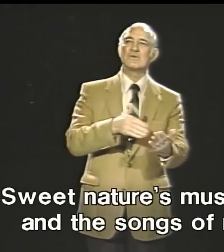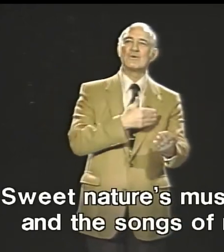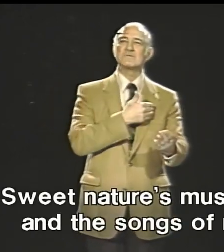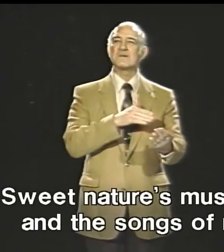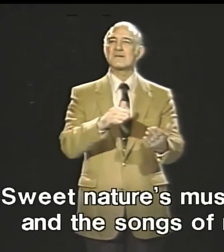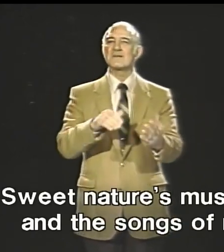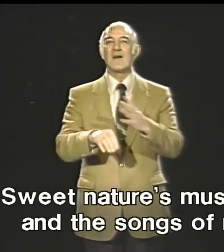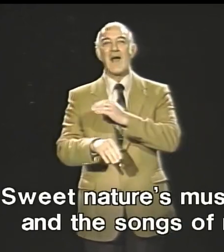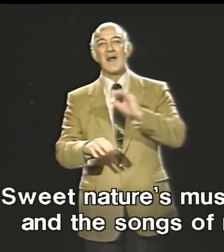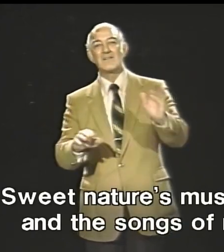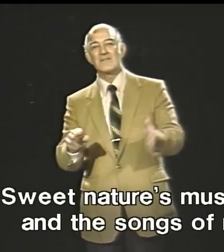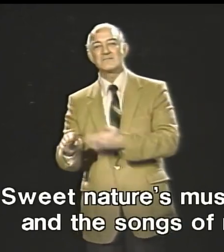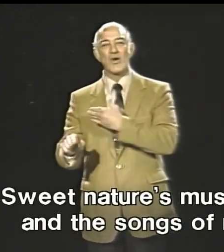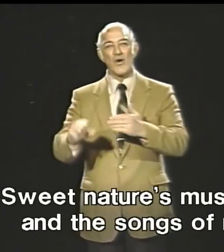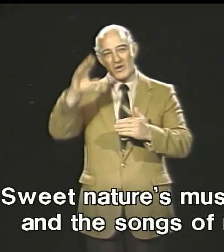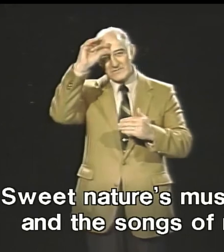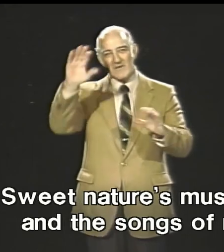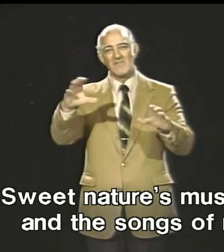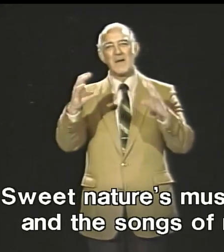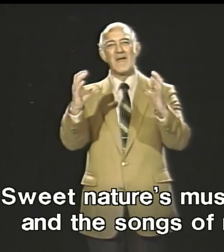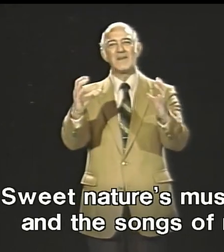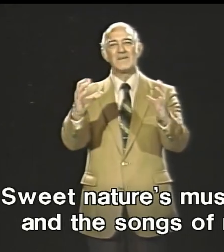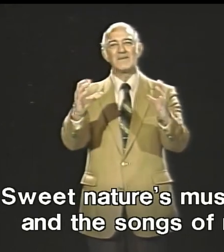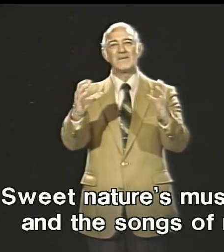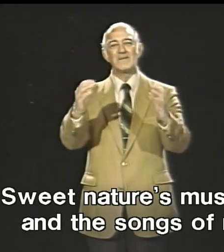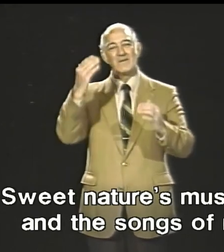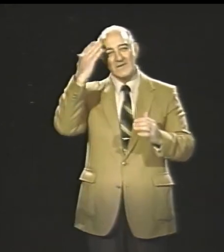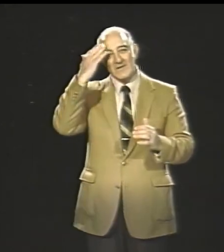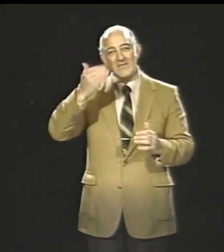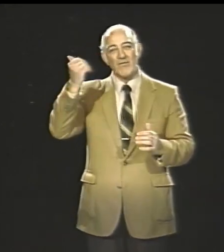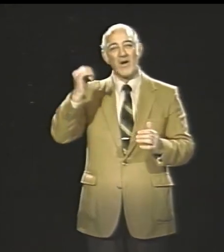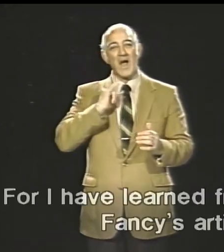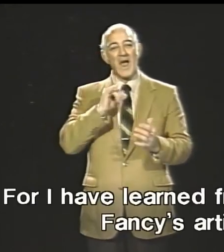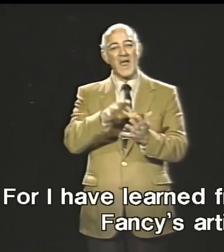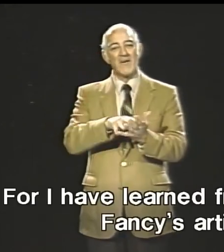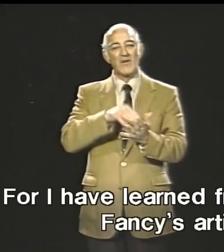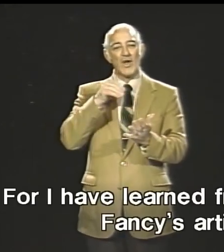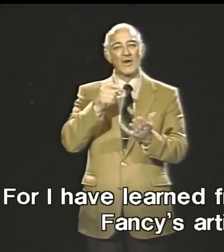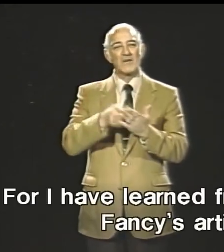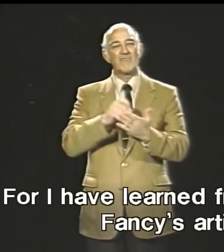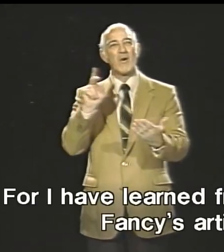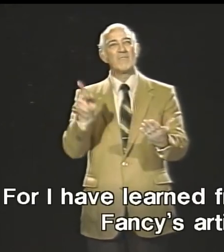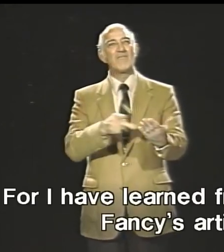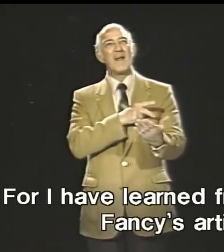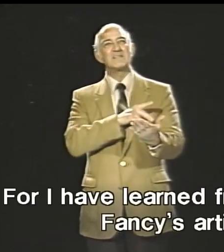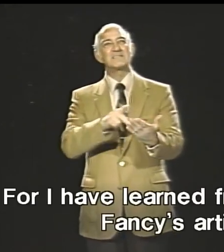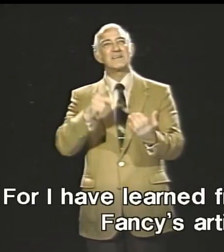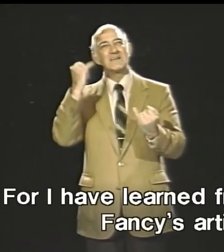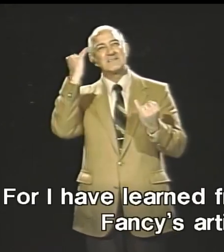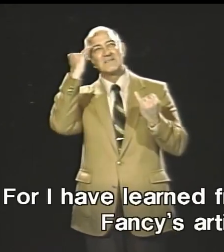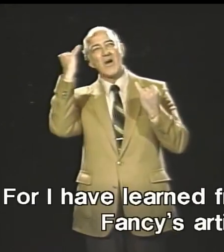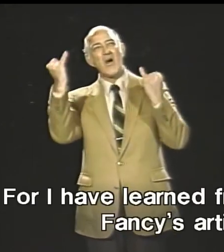music and the songs of man. For I have learned from fancy's